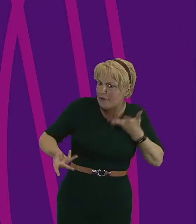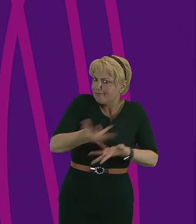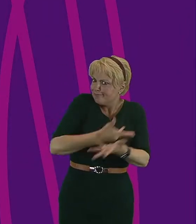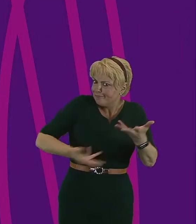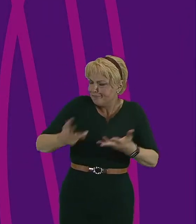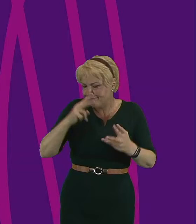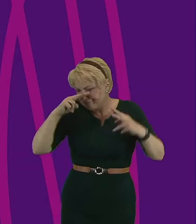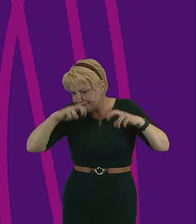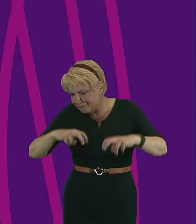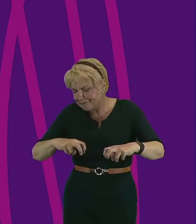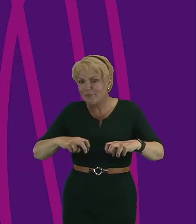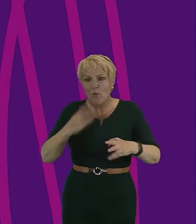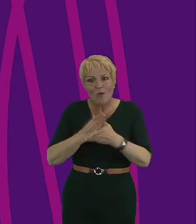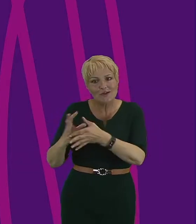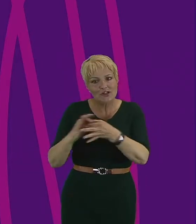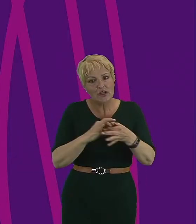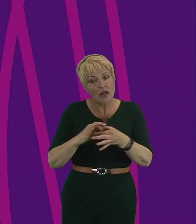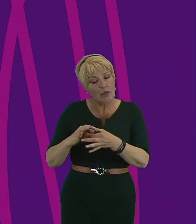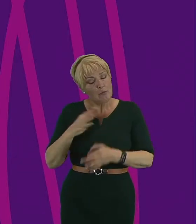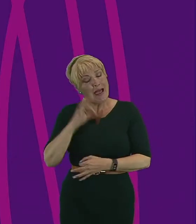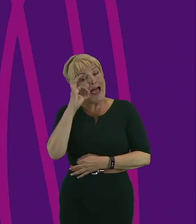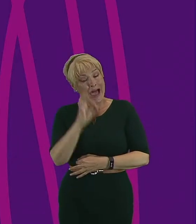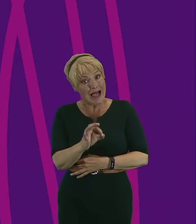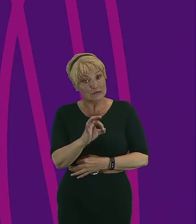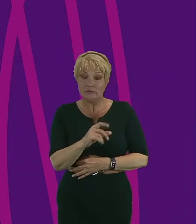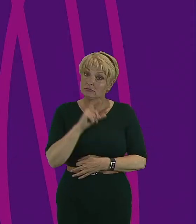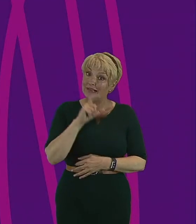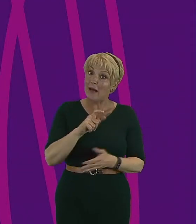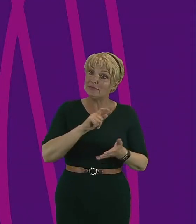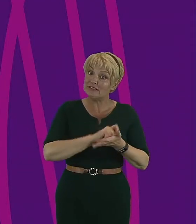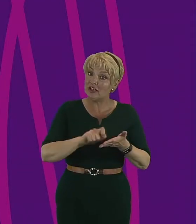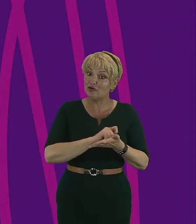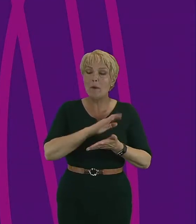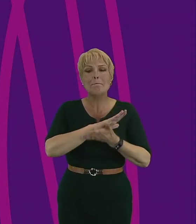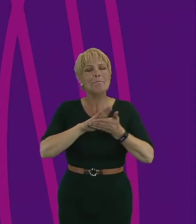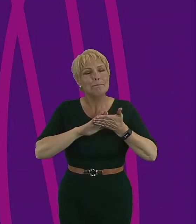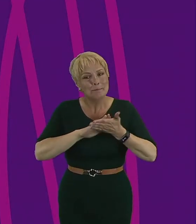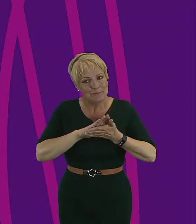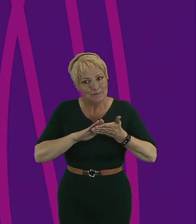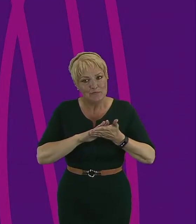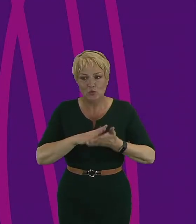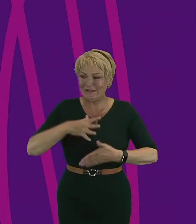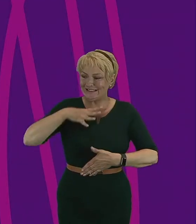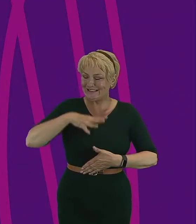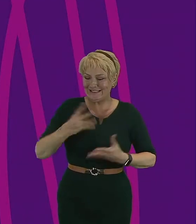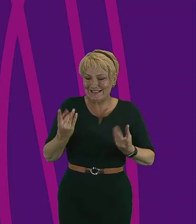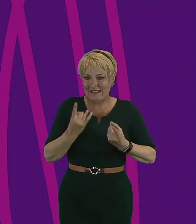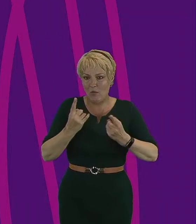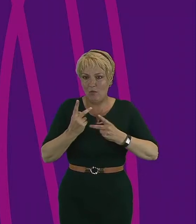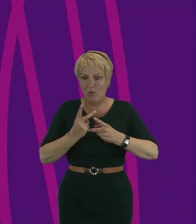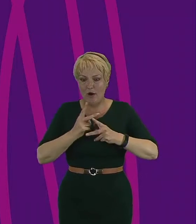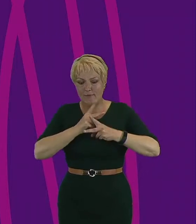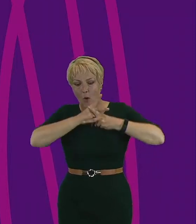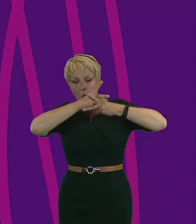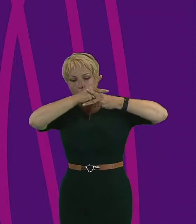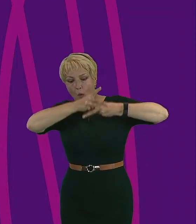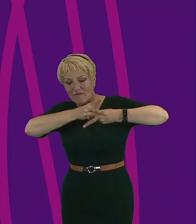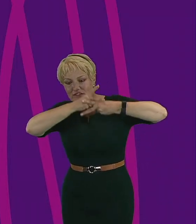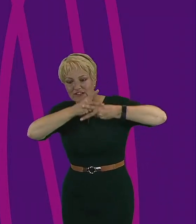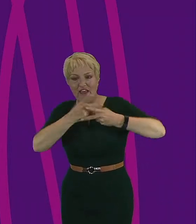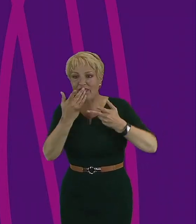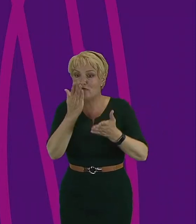scrutinising the whole picture, does the Cabinet Secretary agree that we need oversight on those aspects which are outside of the